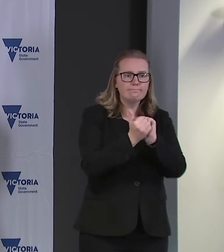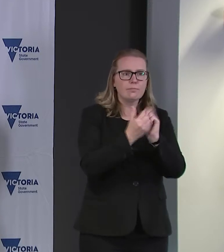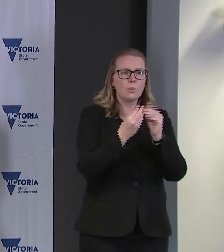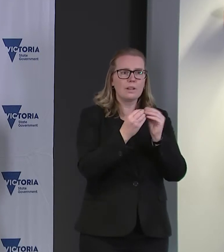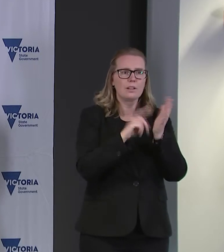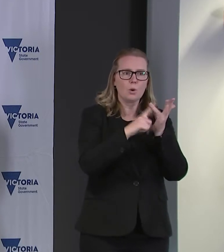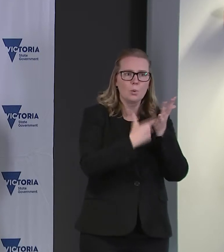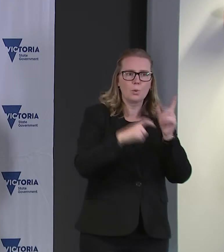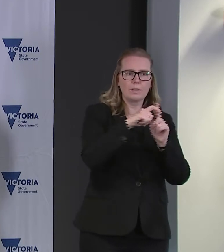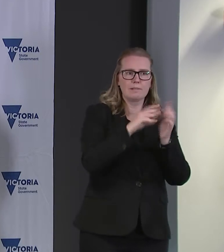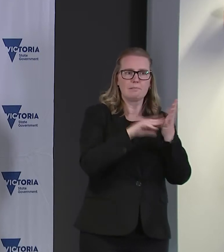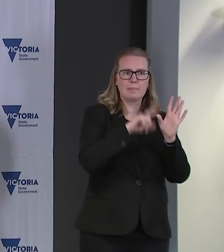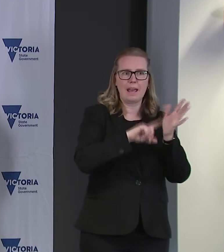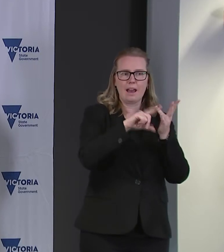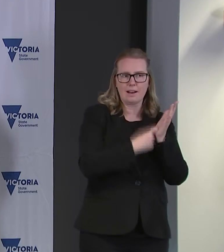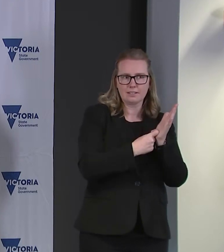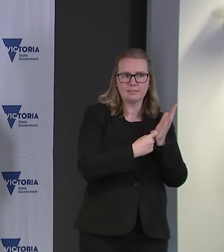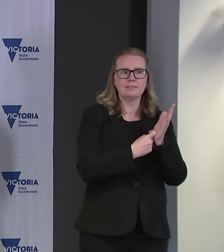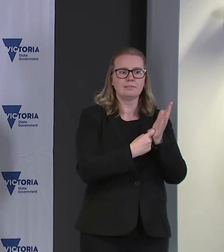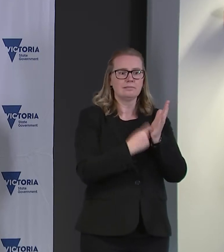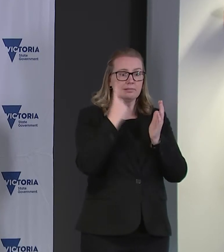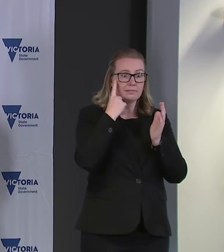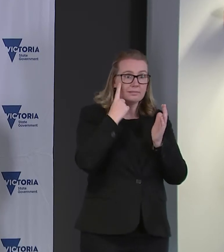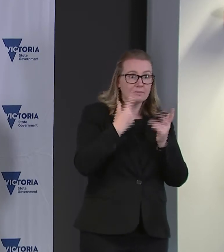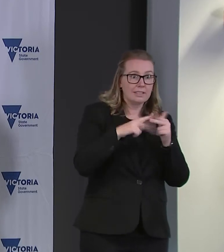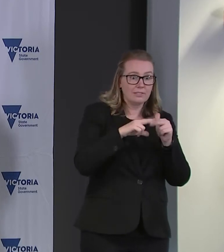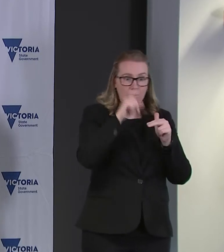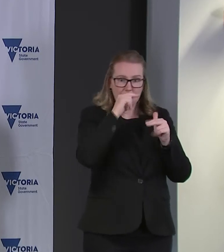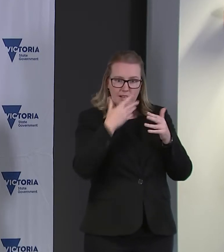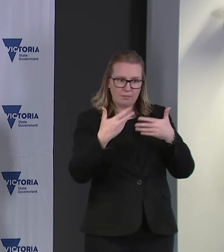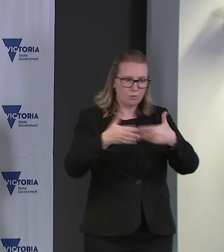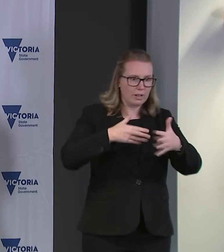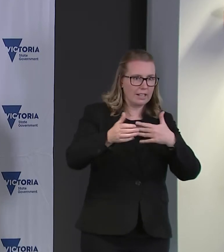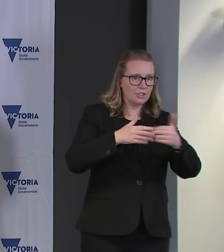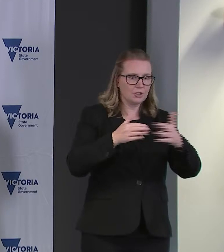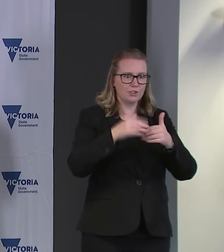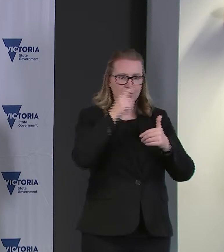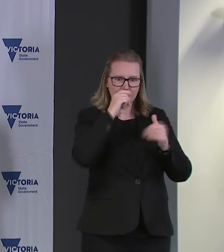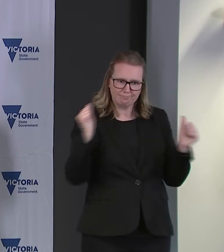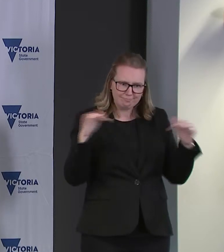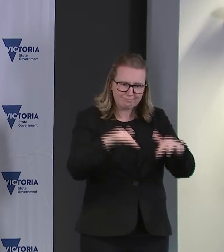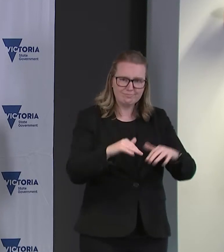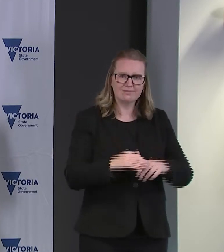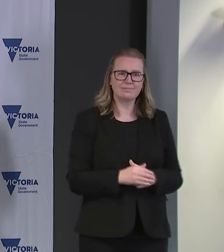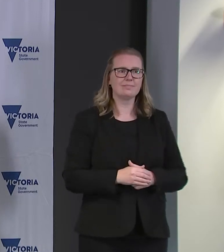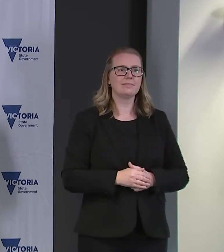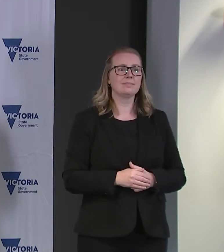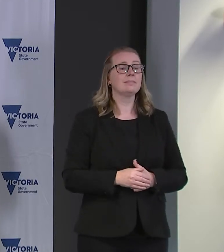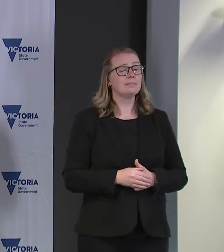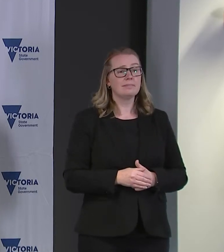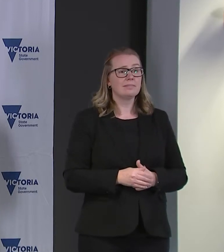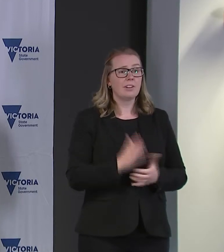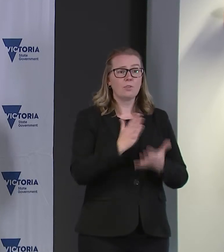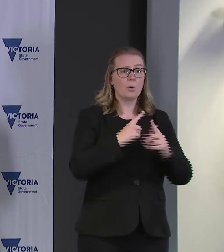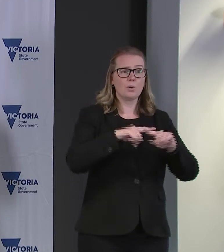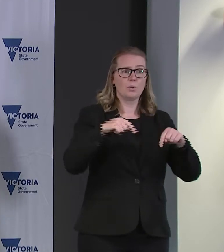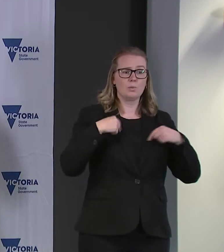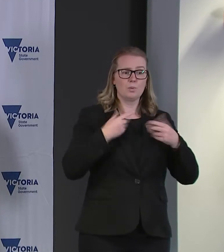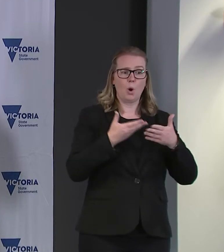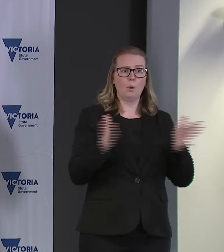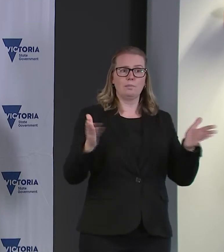Mayors to ensure that? Do you think that's a good idea? Yes, we're all for any constructive engagement